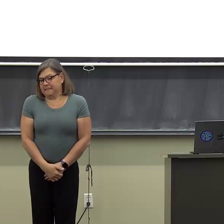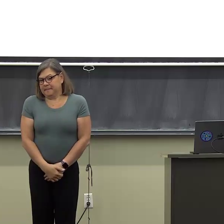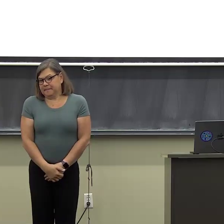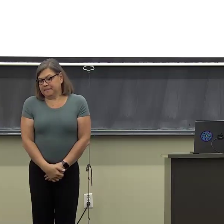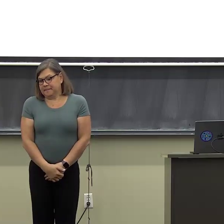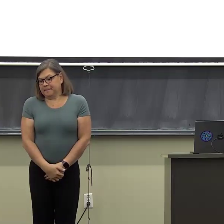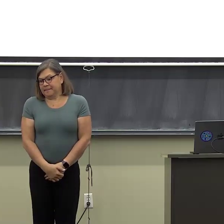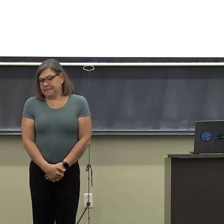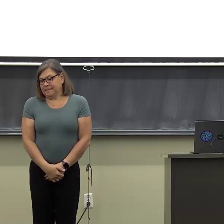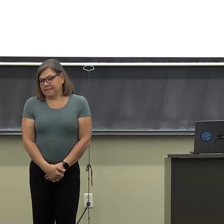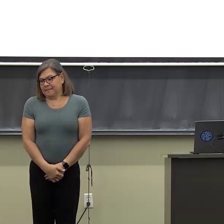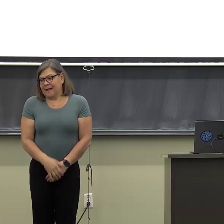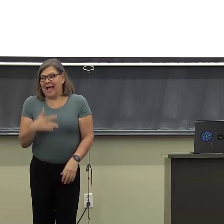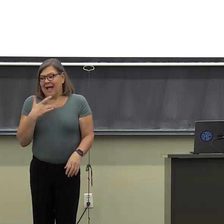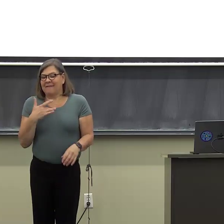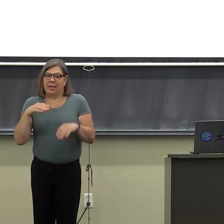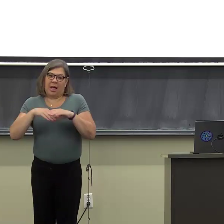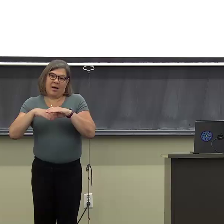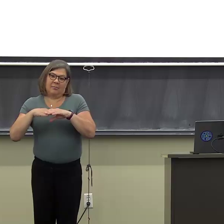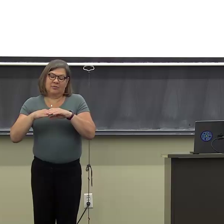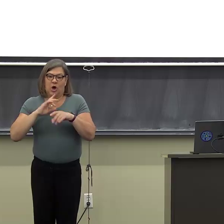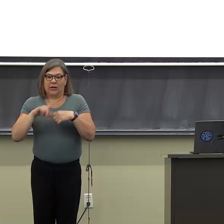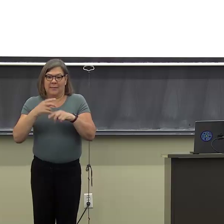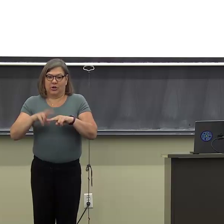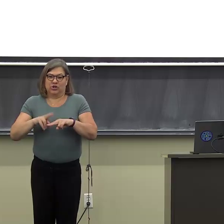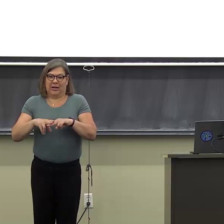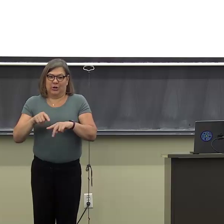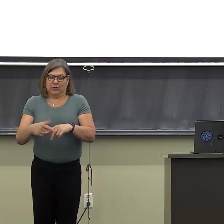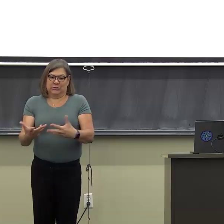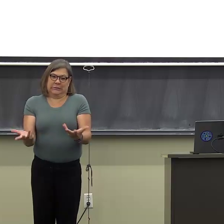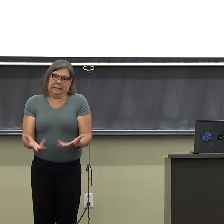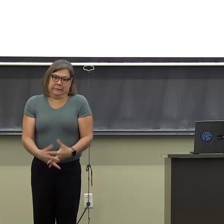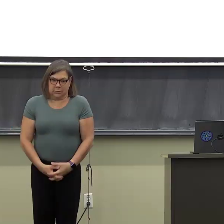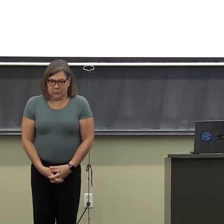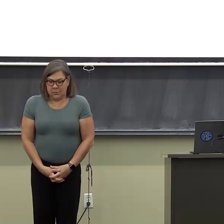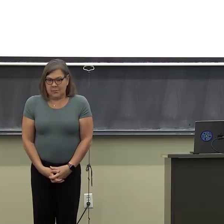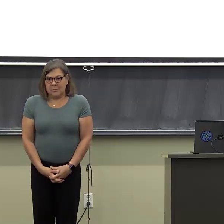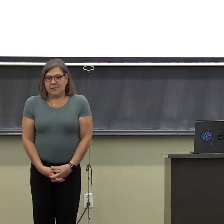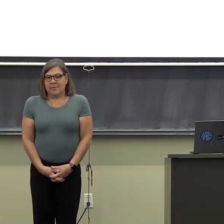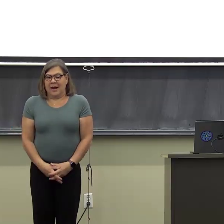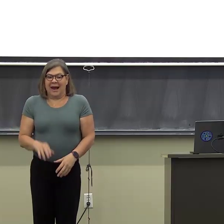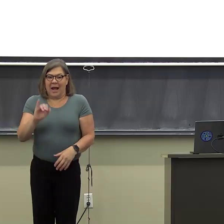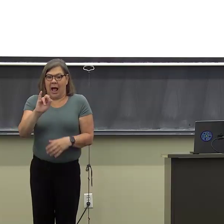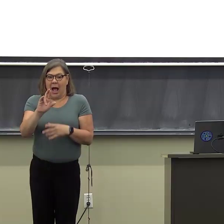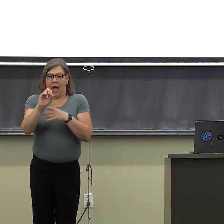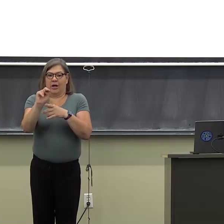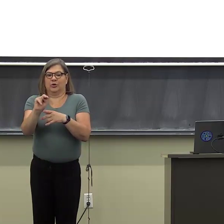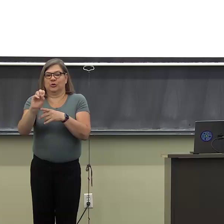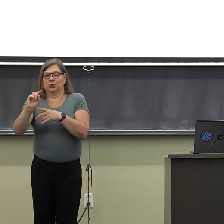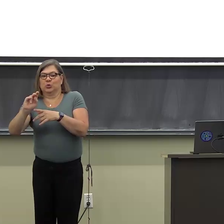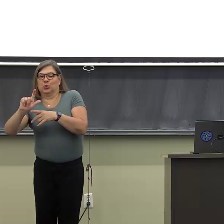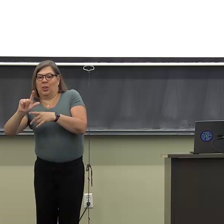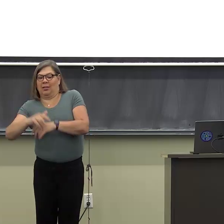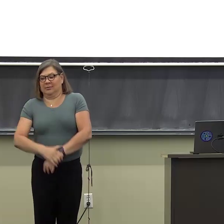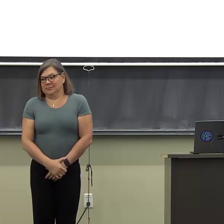products. I'm talking mostly chairs right now, and I'm a stool, which is really funny.